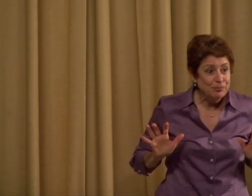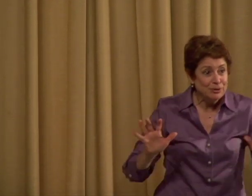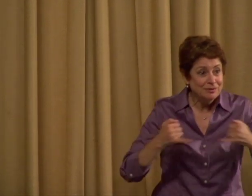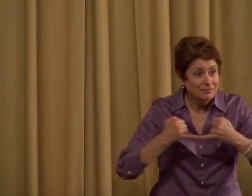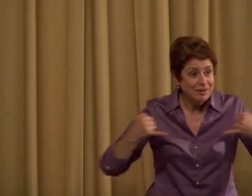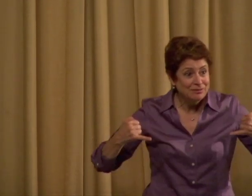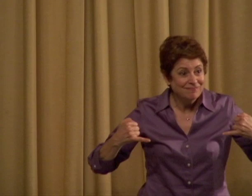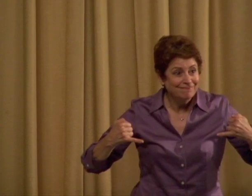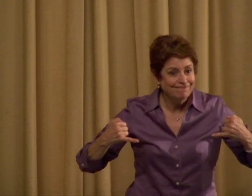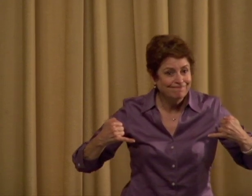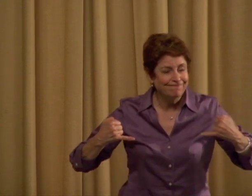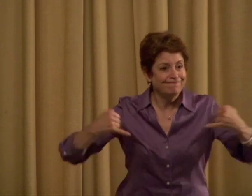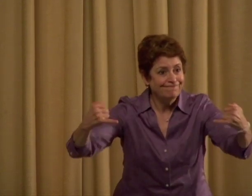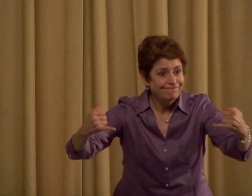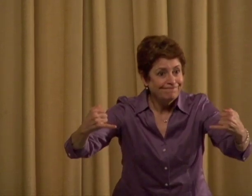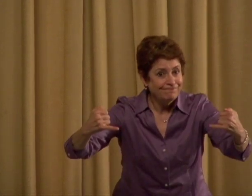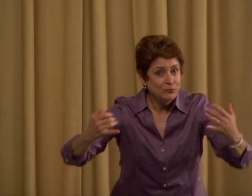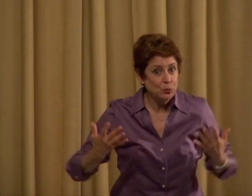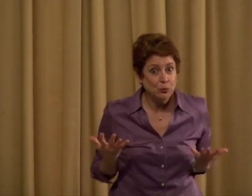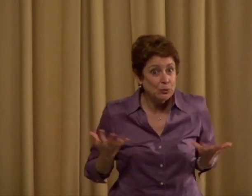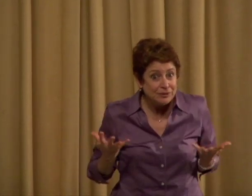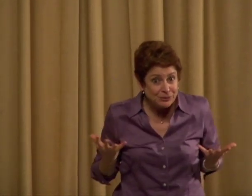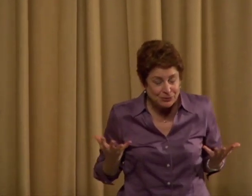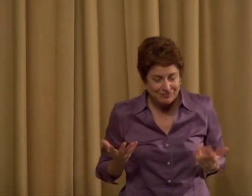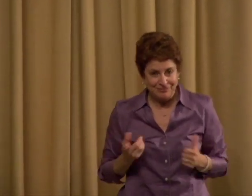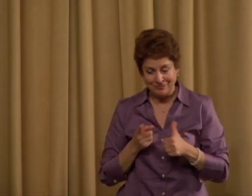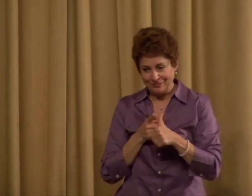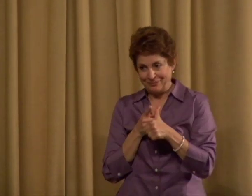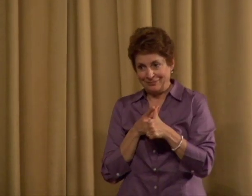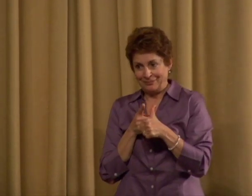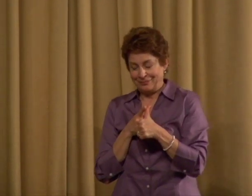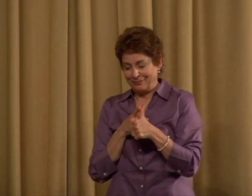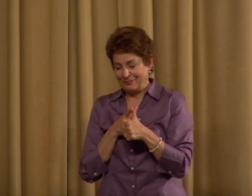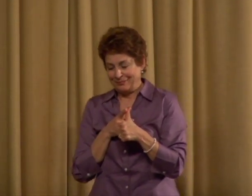provide? So, there's the line, a fine line of how to push that.